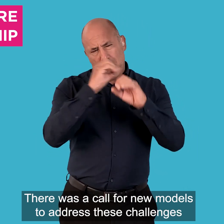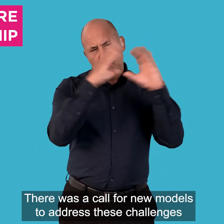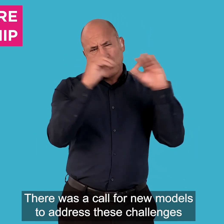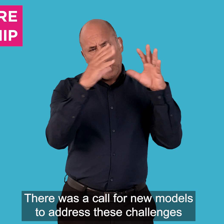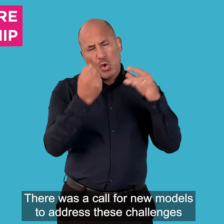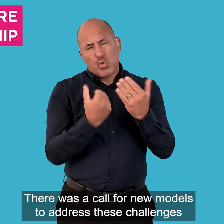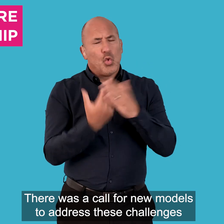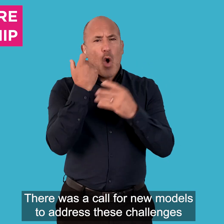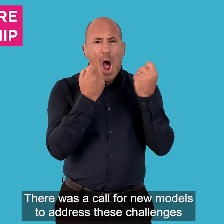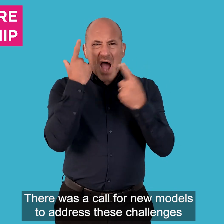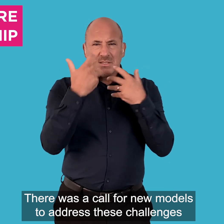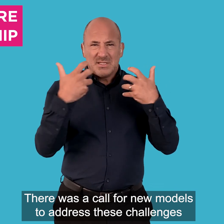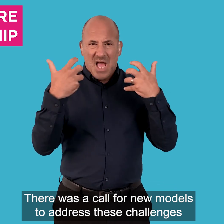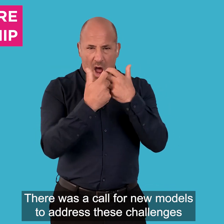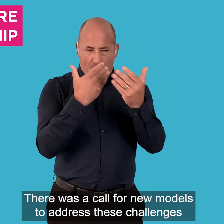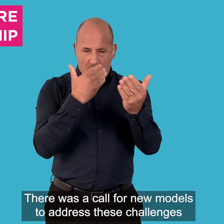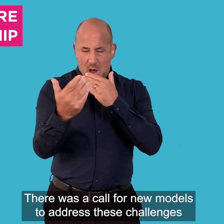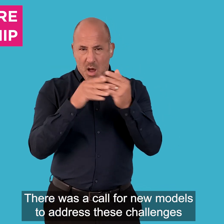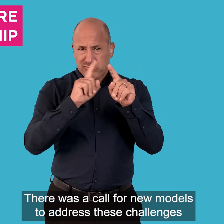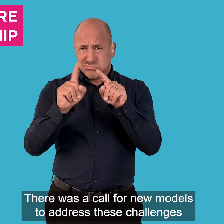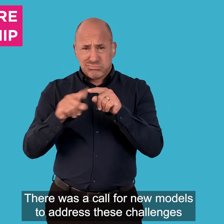was a call for new models to address these challenges